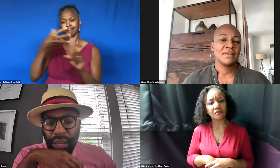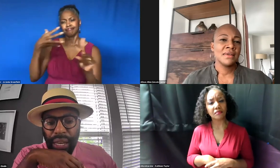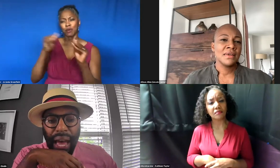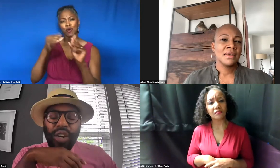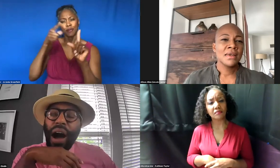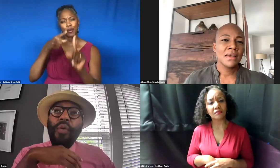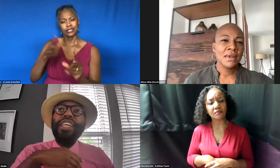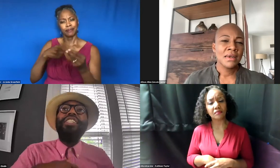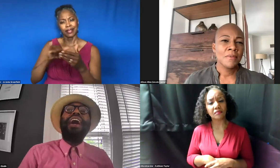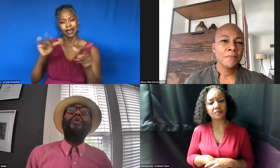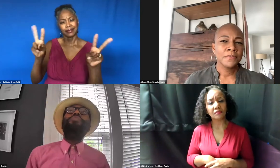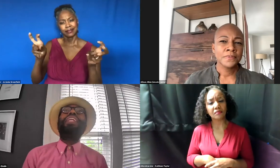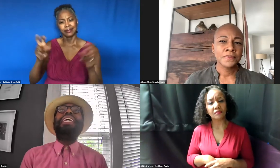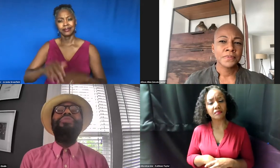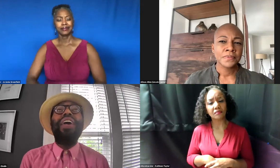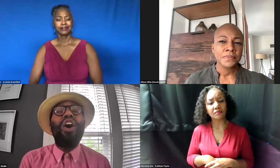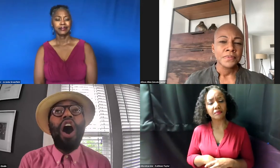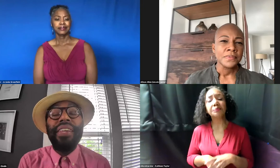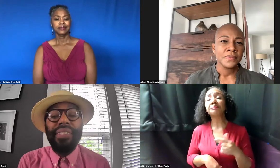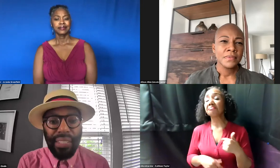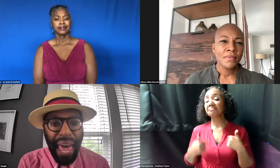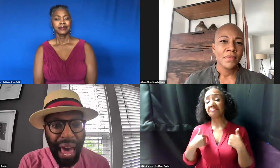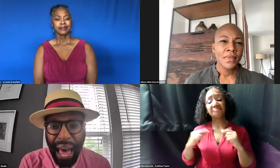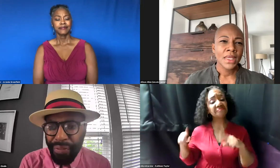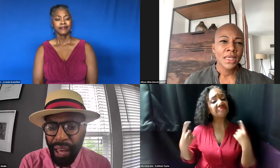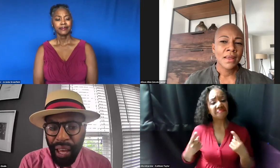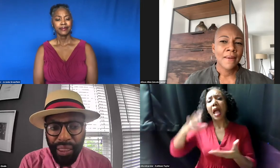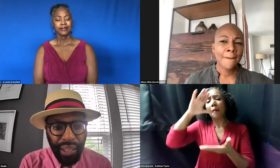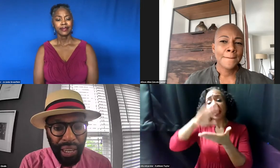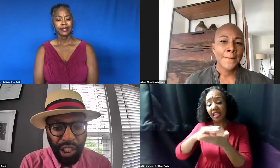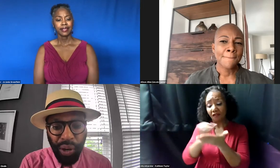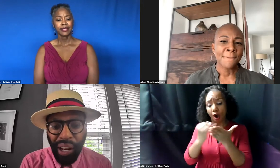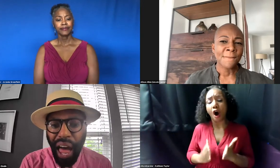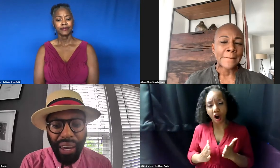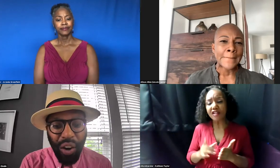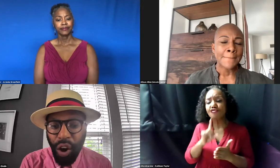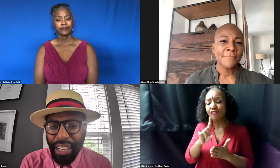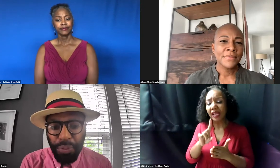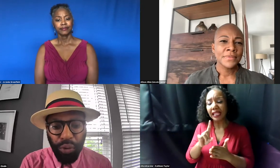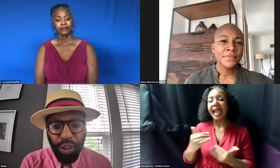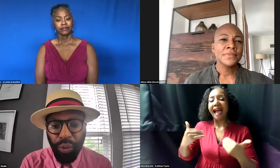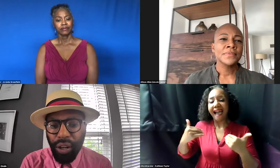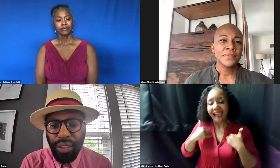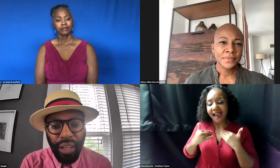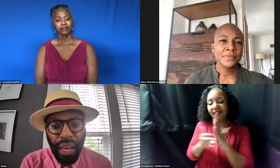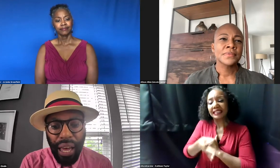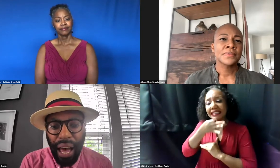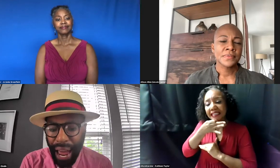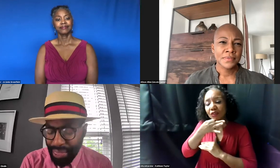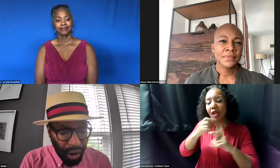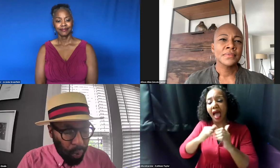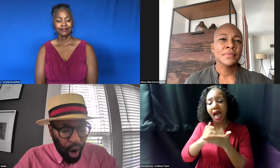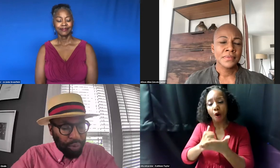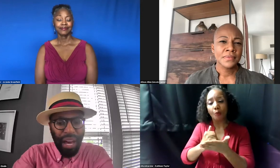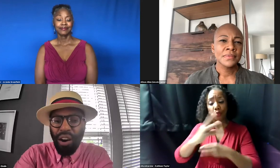that. You know, I've always believed that artists have the key to unlocking all that is beautiful in the world.